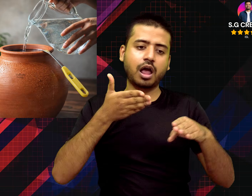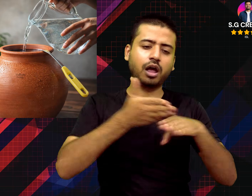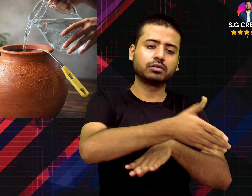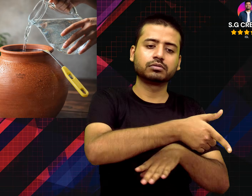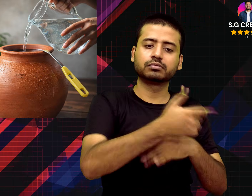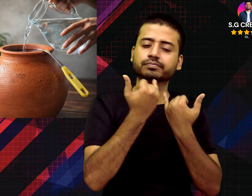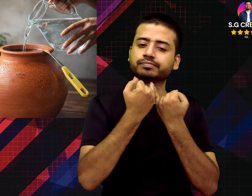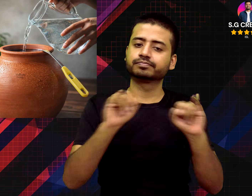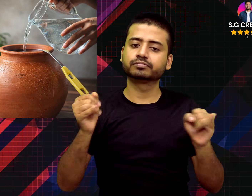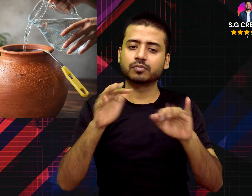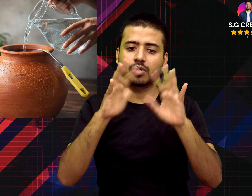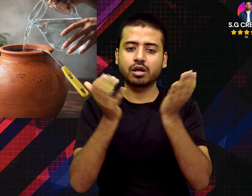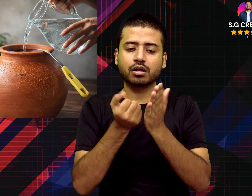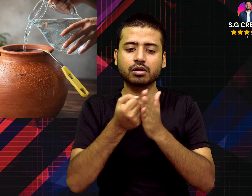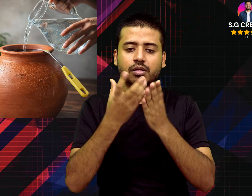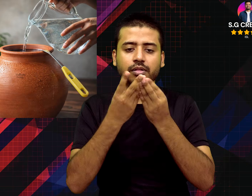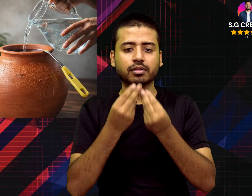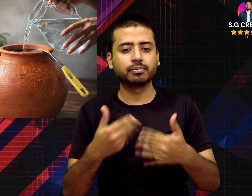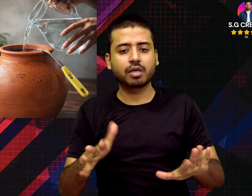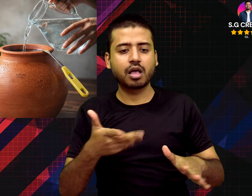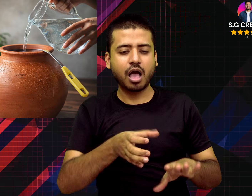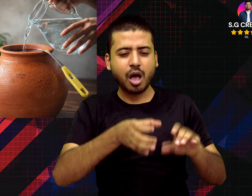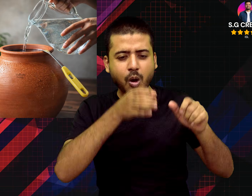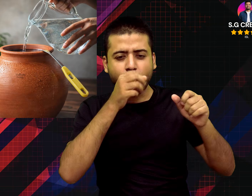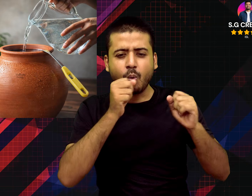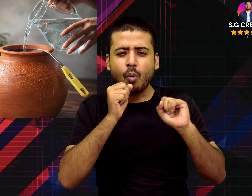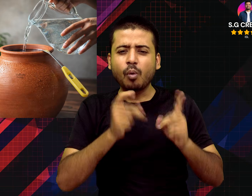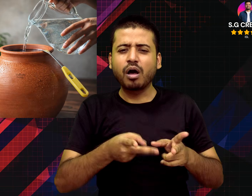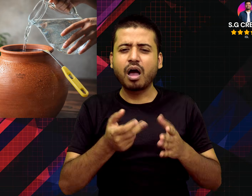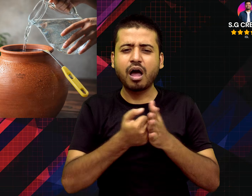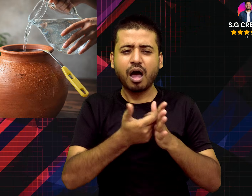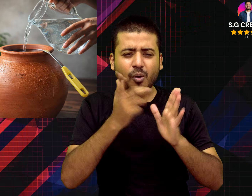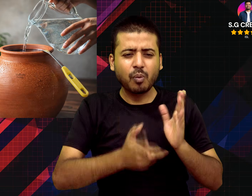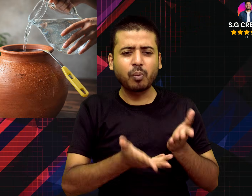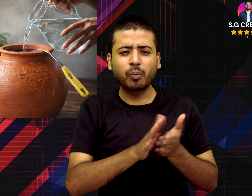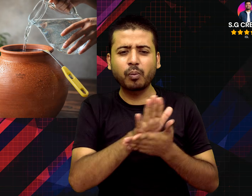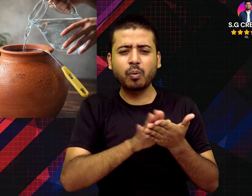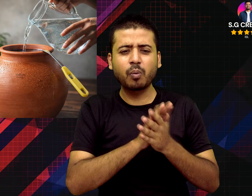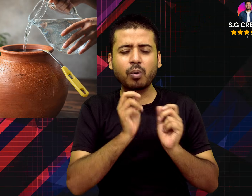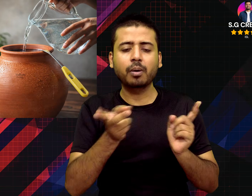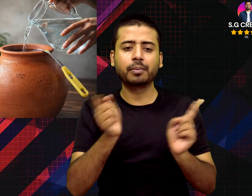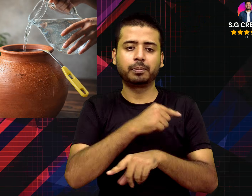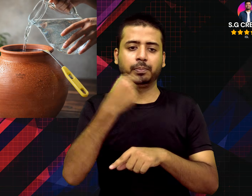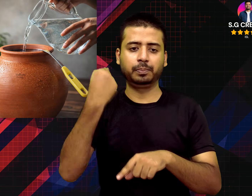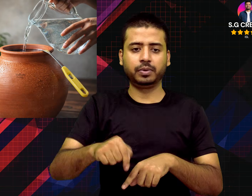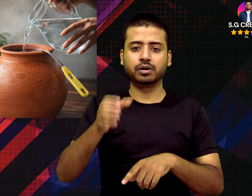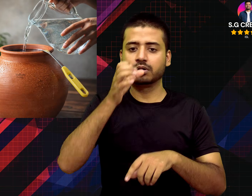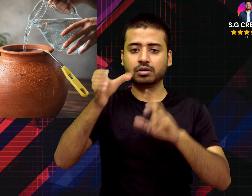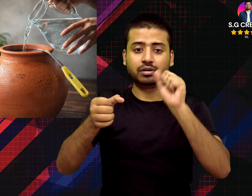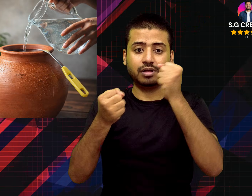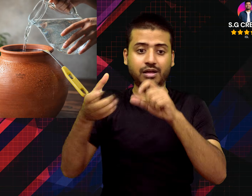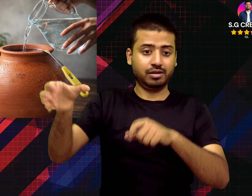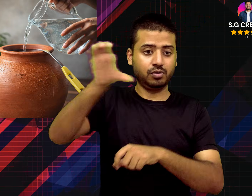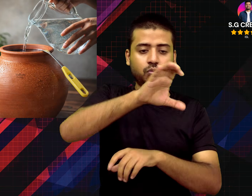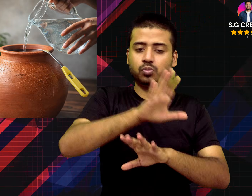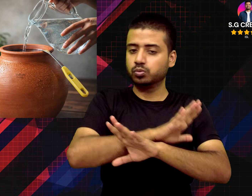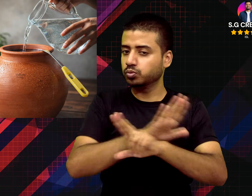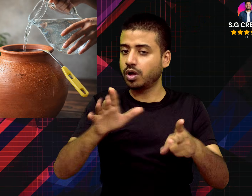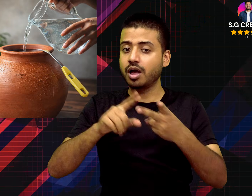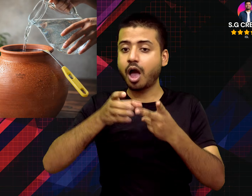of vaporization, represented in physics by the equation, where $Q$ is the heat energy absorbed, $M$ is the